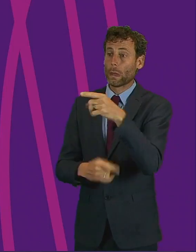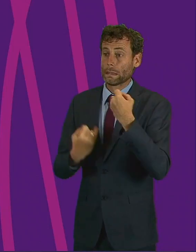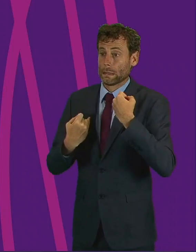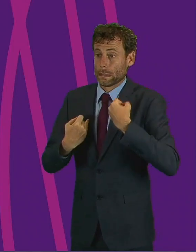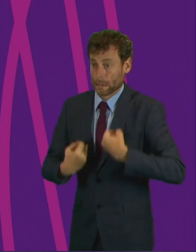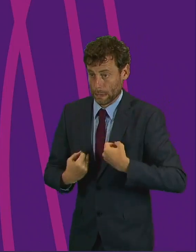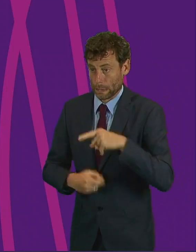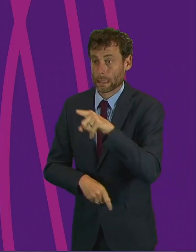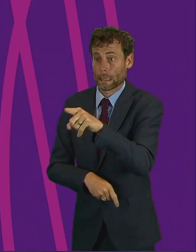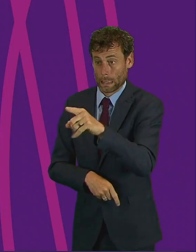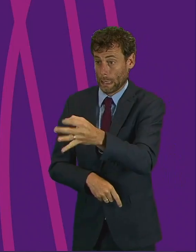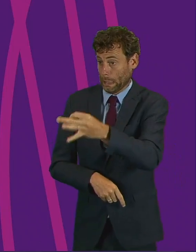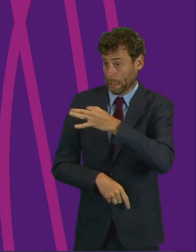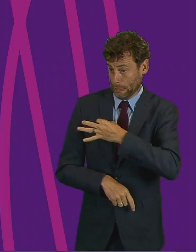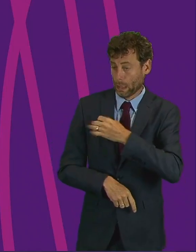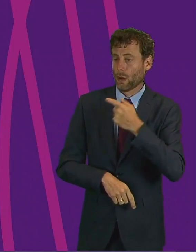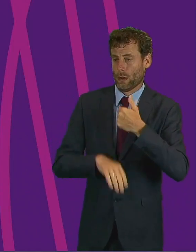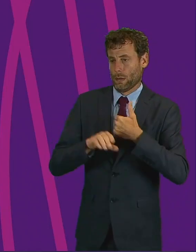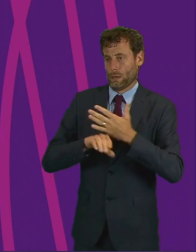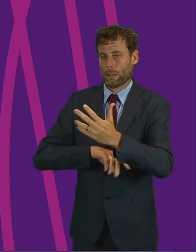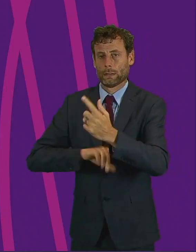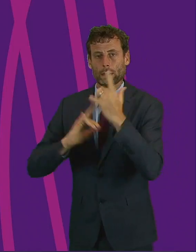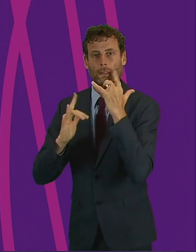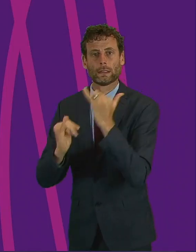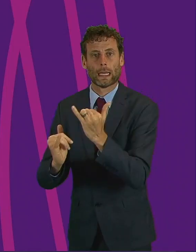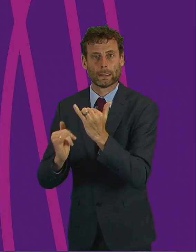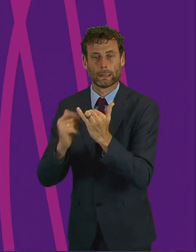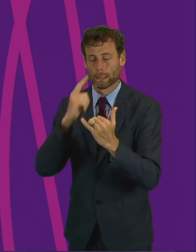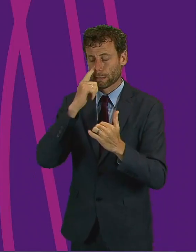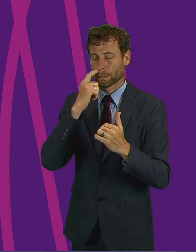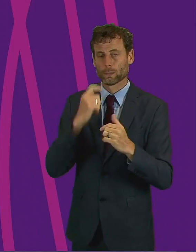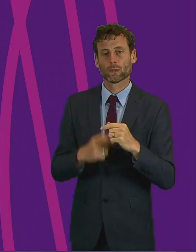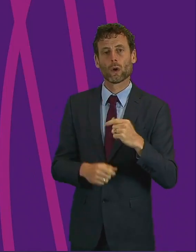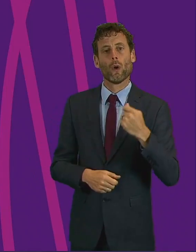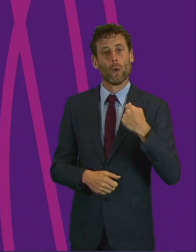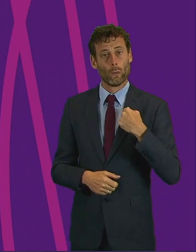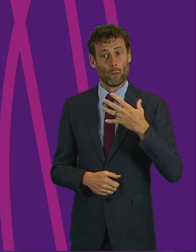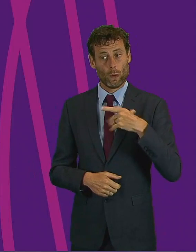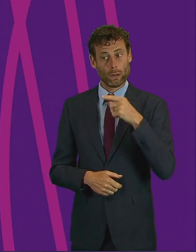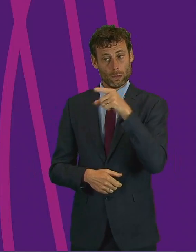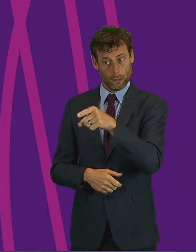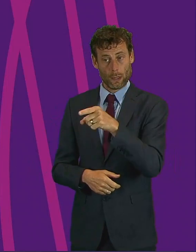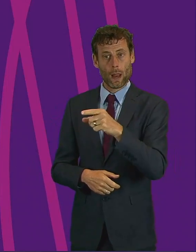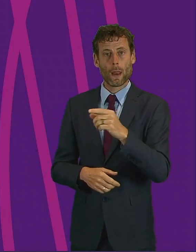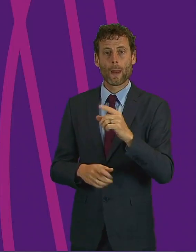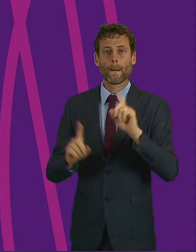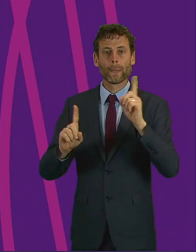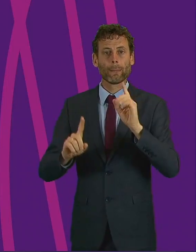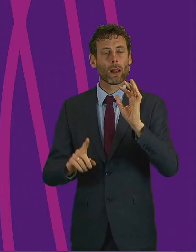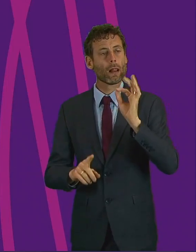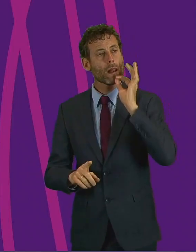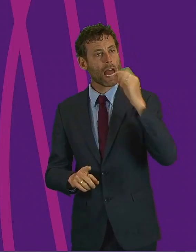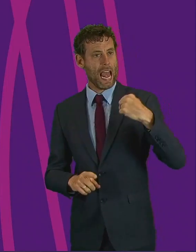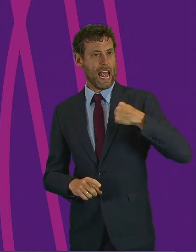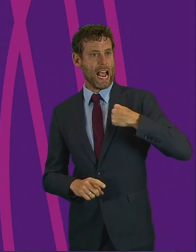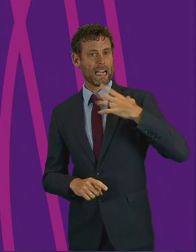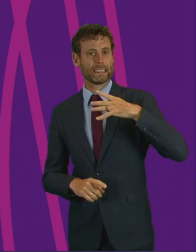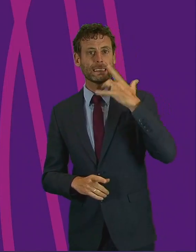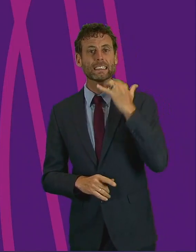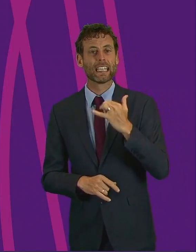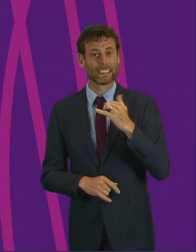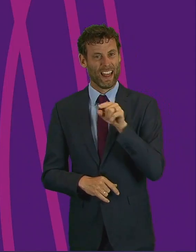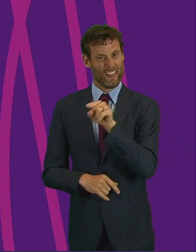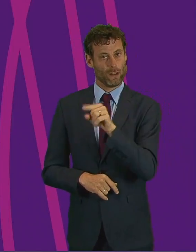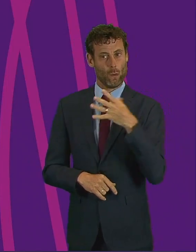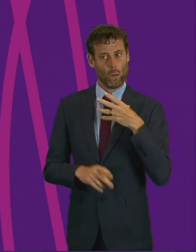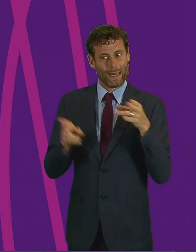encourage everybody with symptoms to come forward for that testing, although, of course, that is the strand that we will want to see decline, because that will mean prevalence of the virus